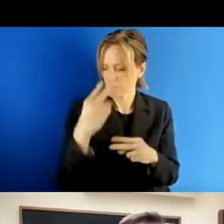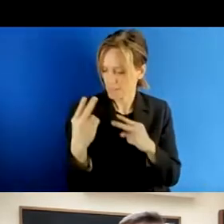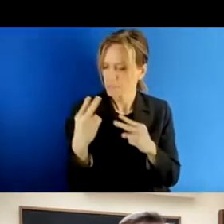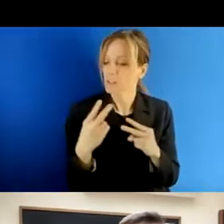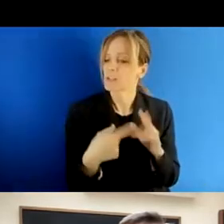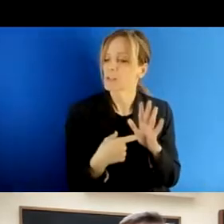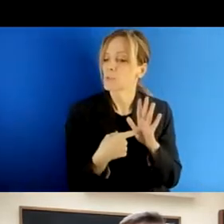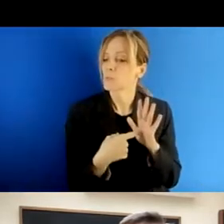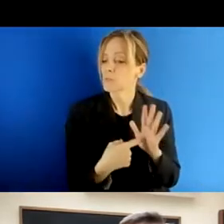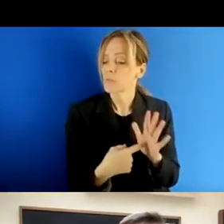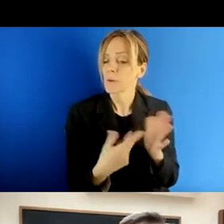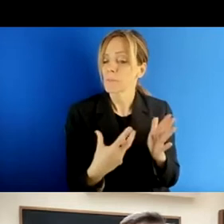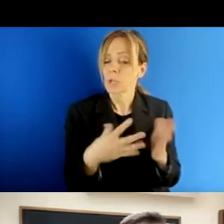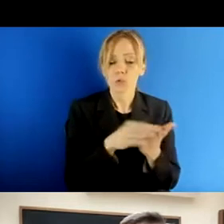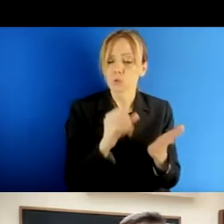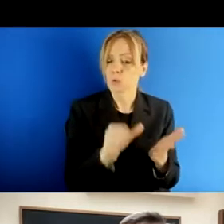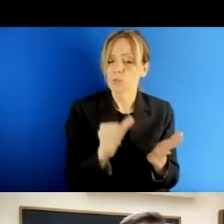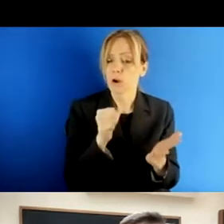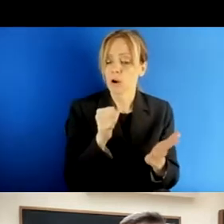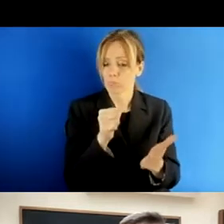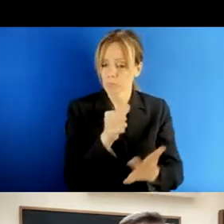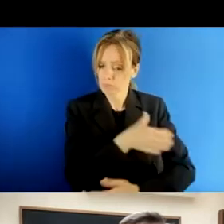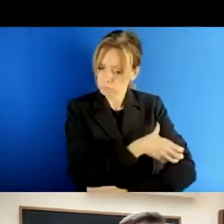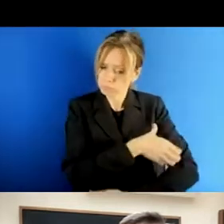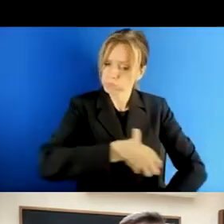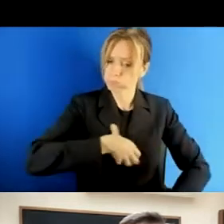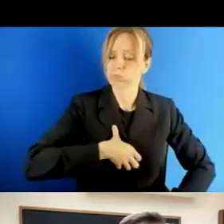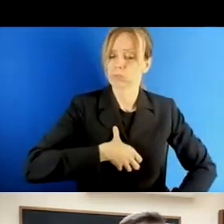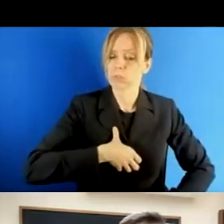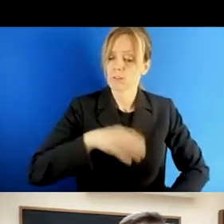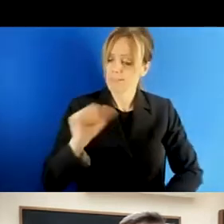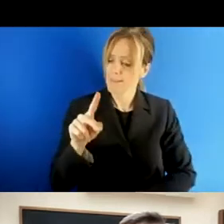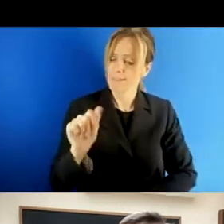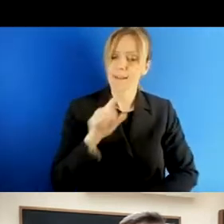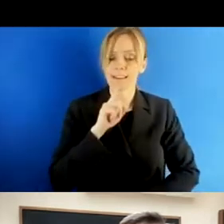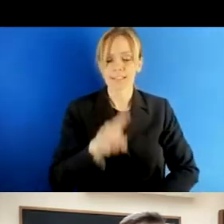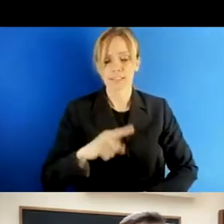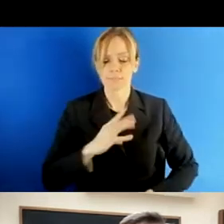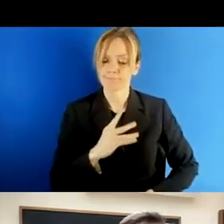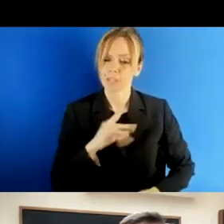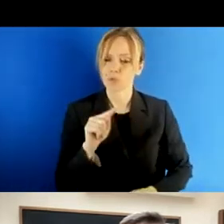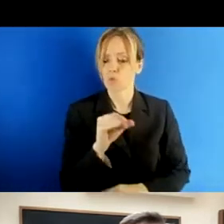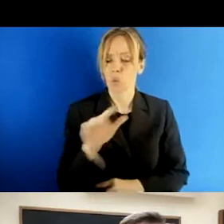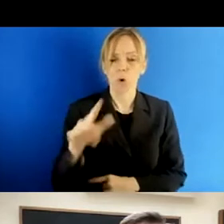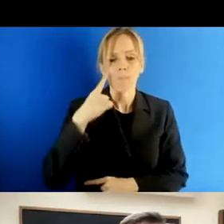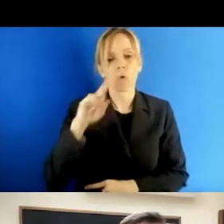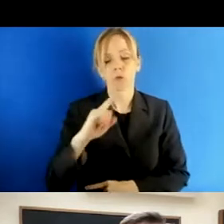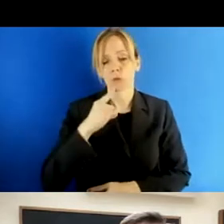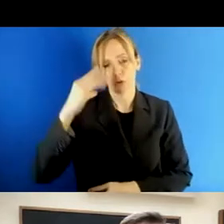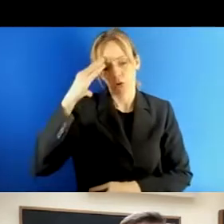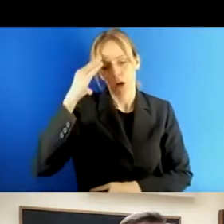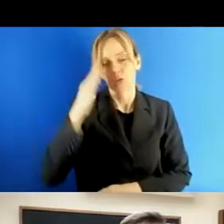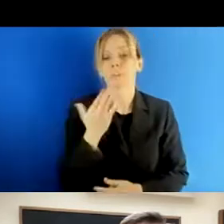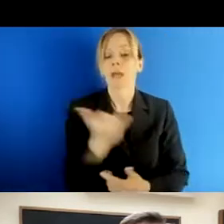not powerless, but in fact the ADA is an exquisite tool of critical consciousness. Now let me move to the second